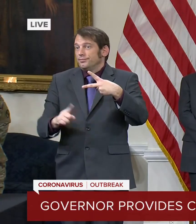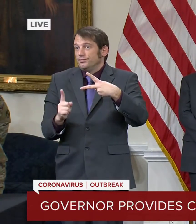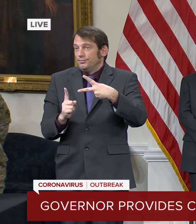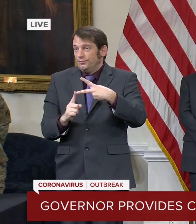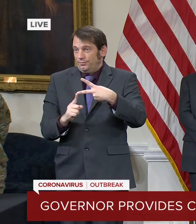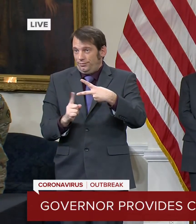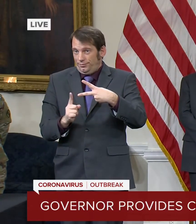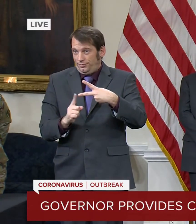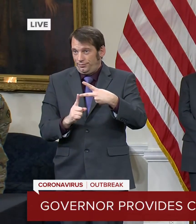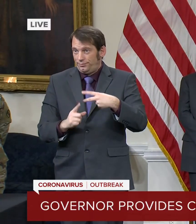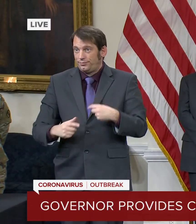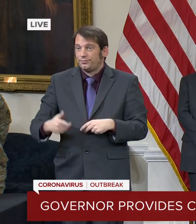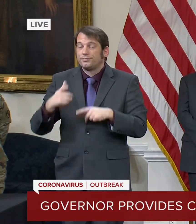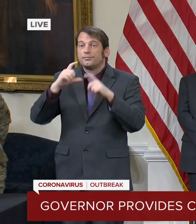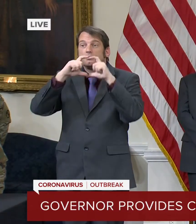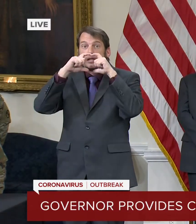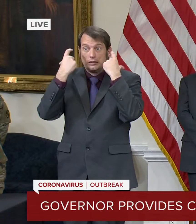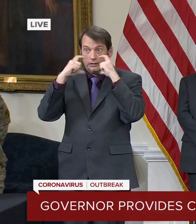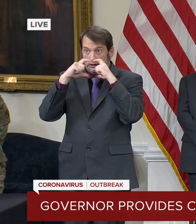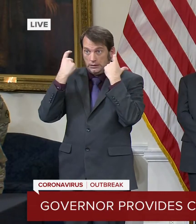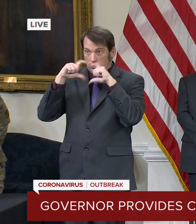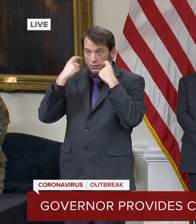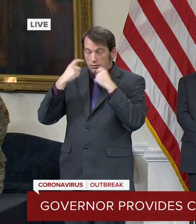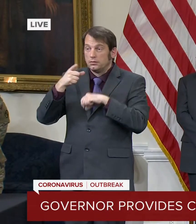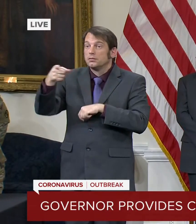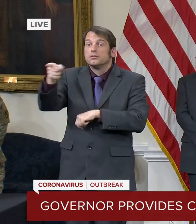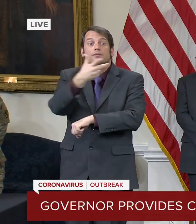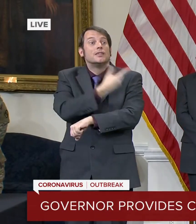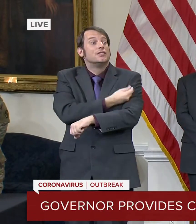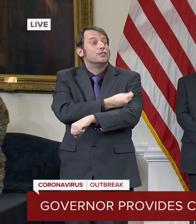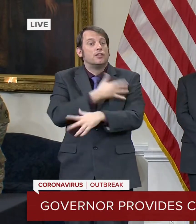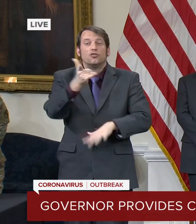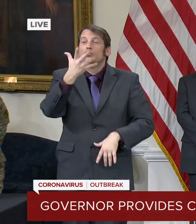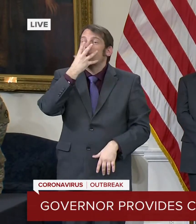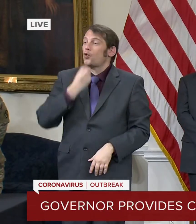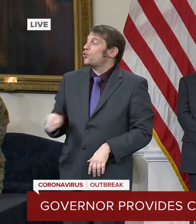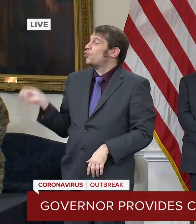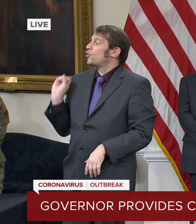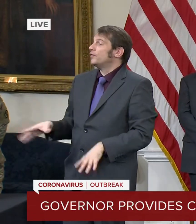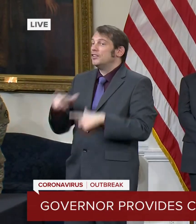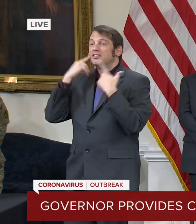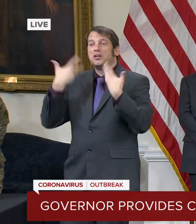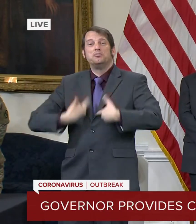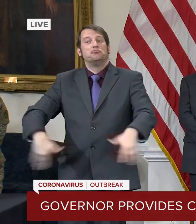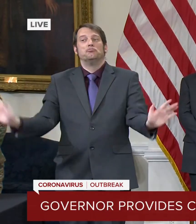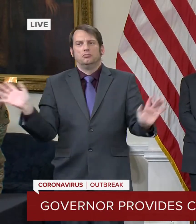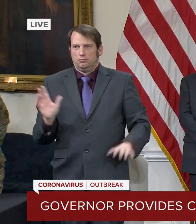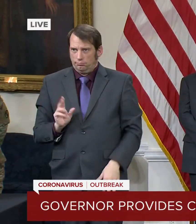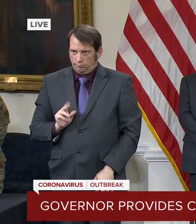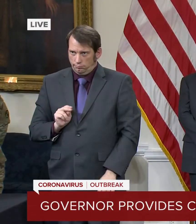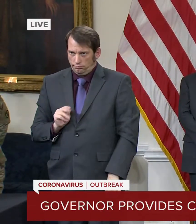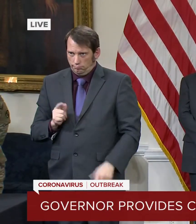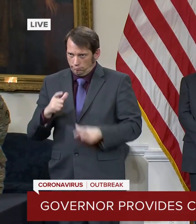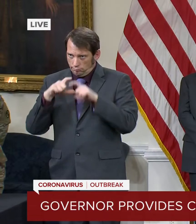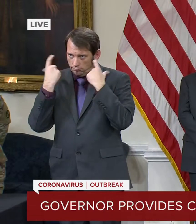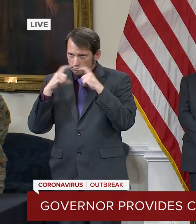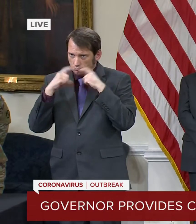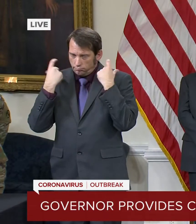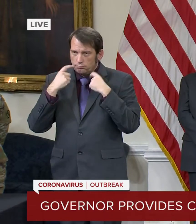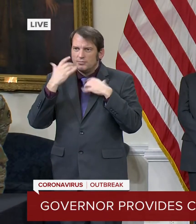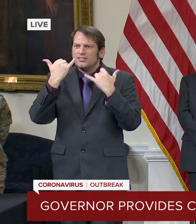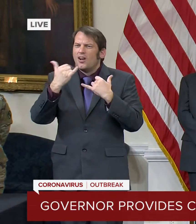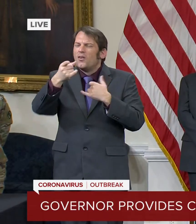continue to wear a mask after I am vaccinated? Do I need to take other precautions? And what about this double masking that I'm hearing